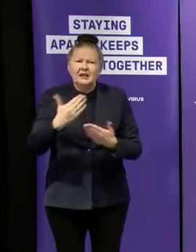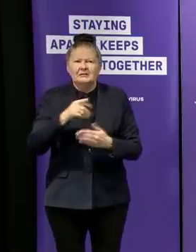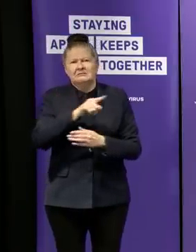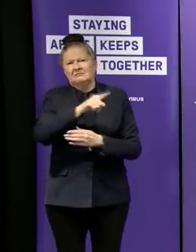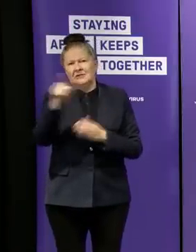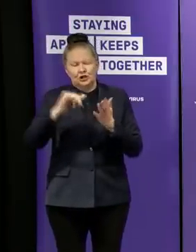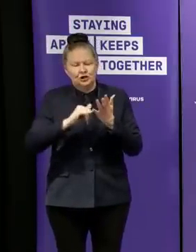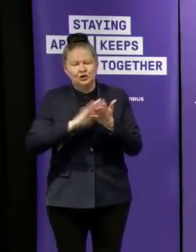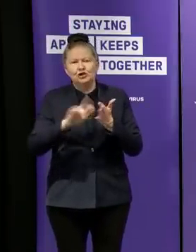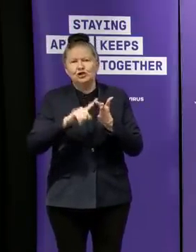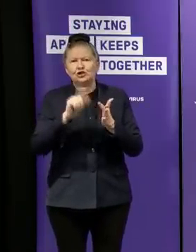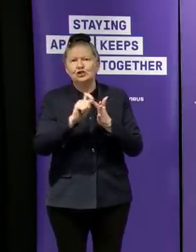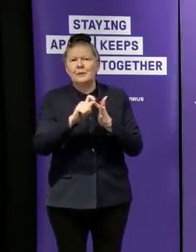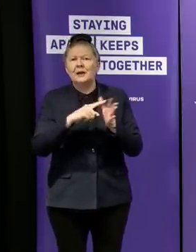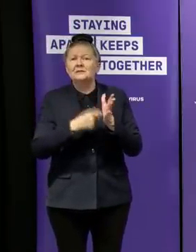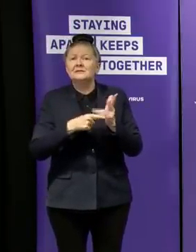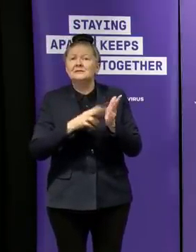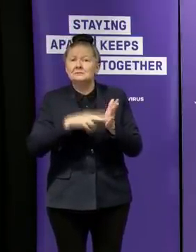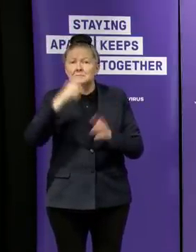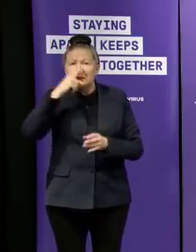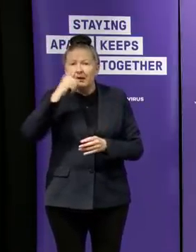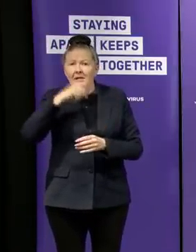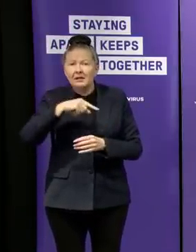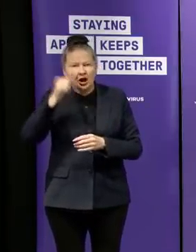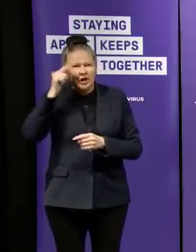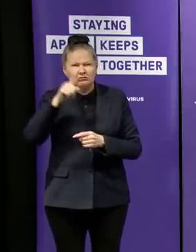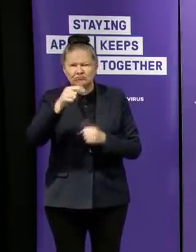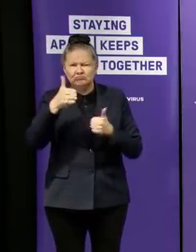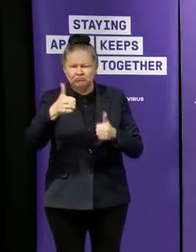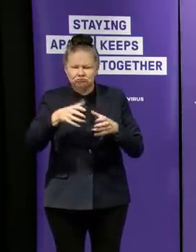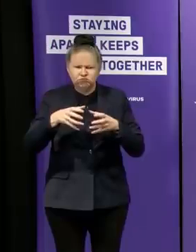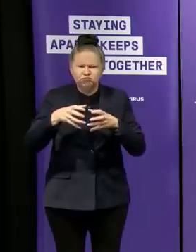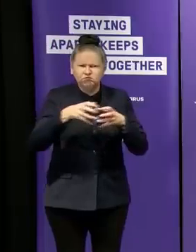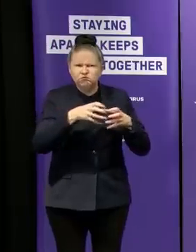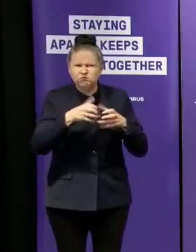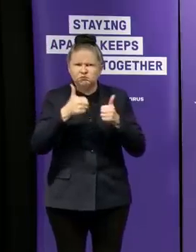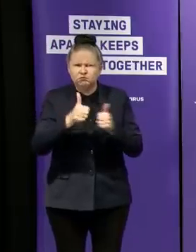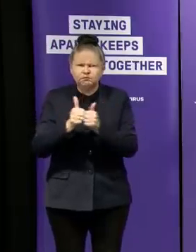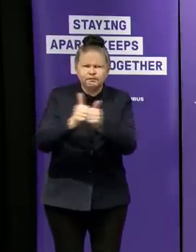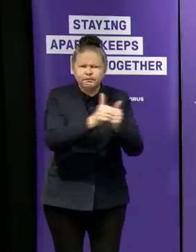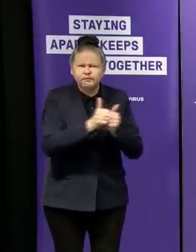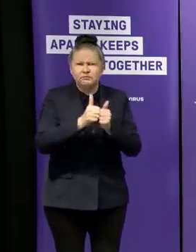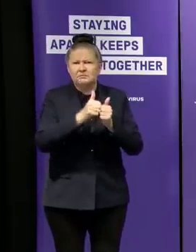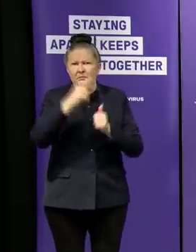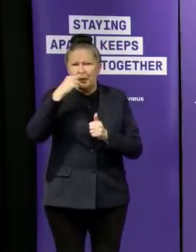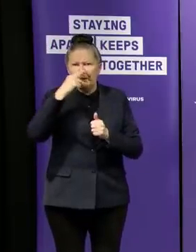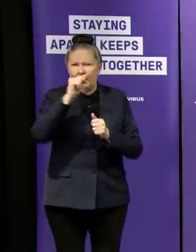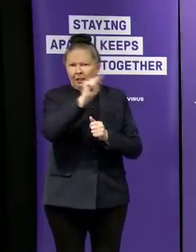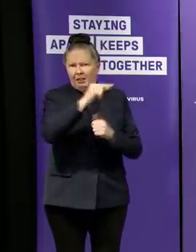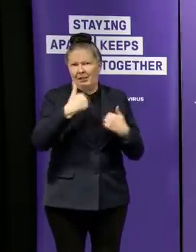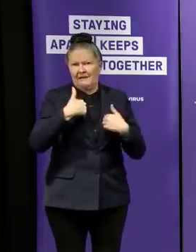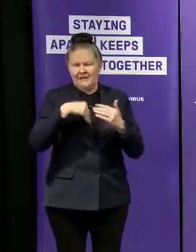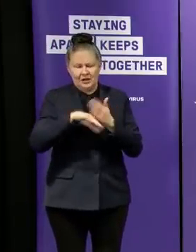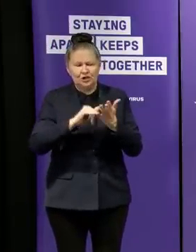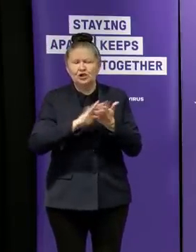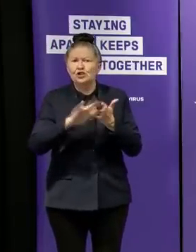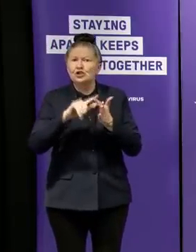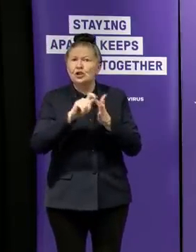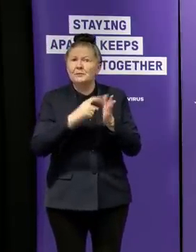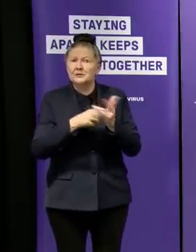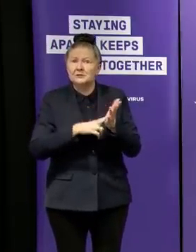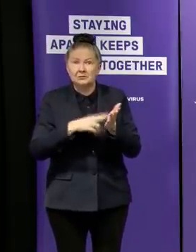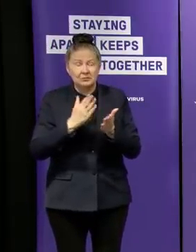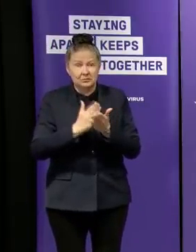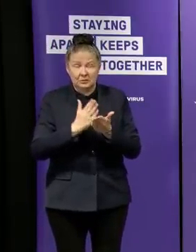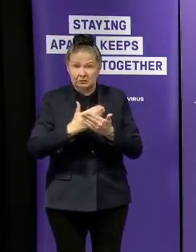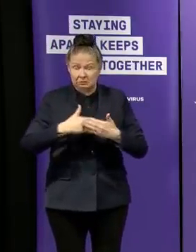knows Shepparton is a strong, diverse community, but the efforts that the Shepparton community have, in extraordinary